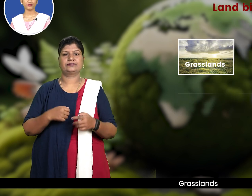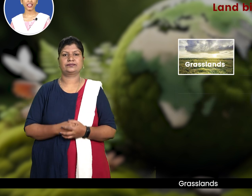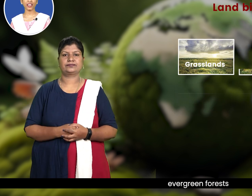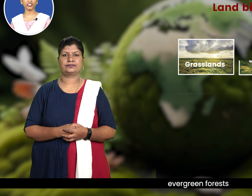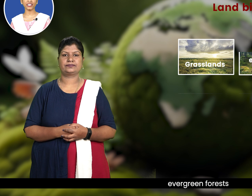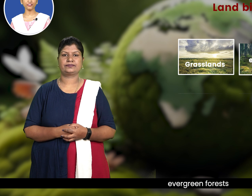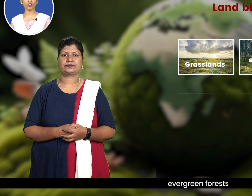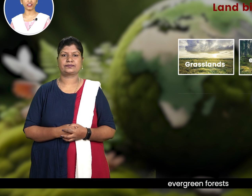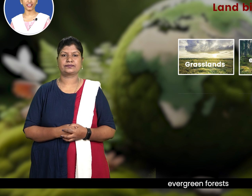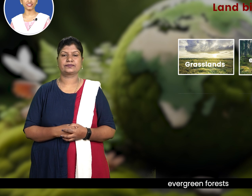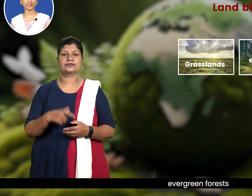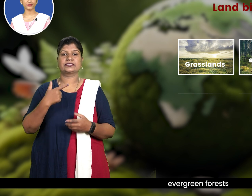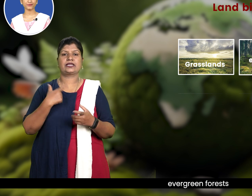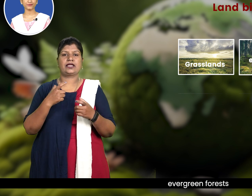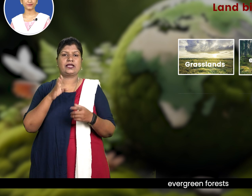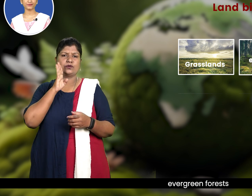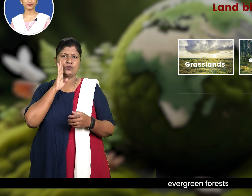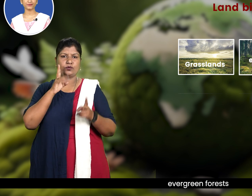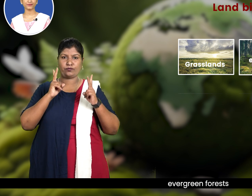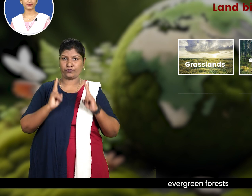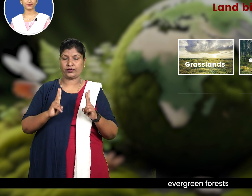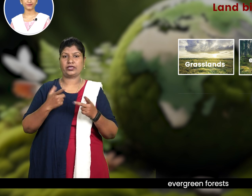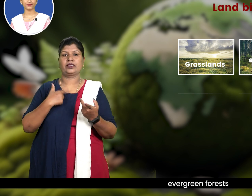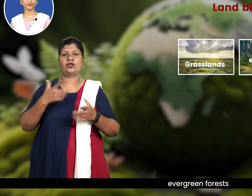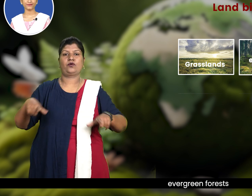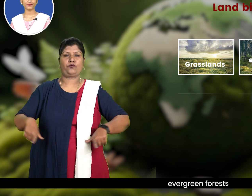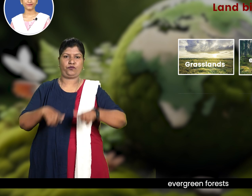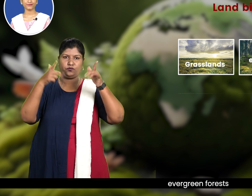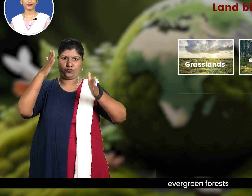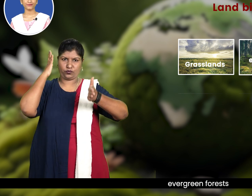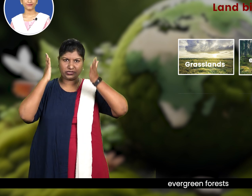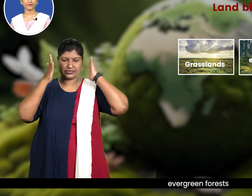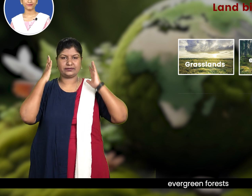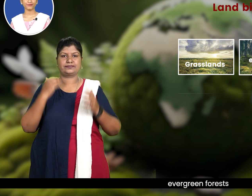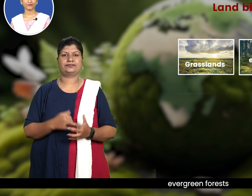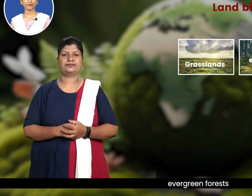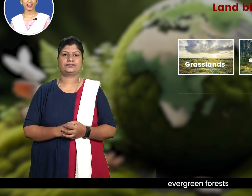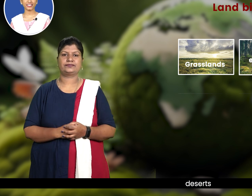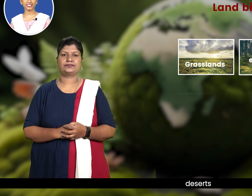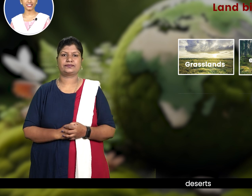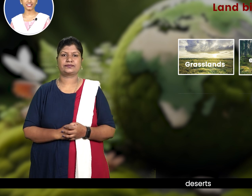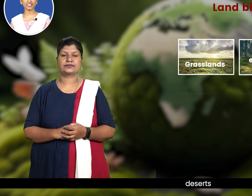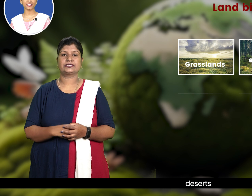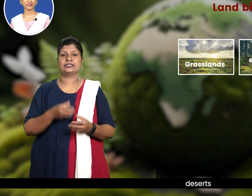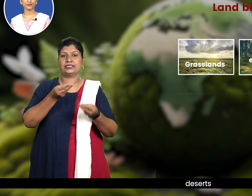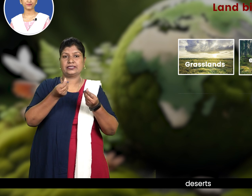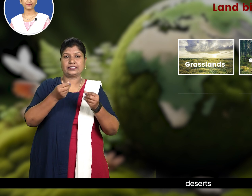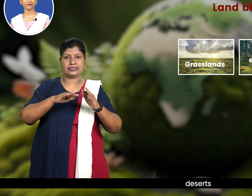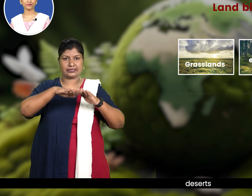evergreen forest, deserts,